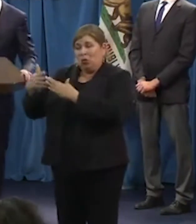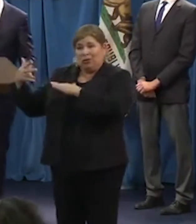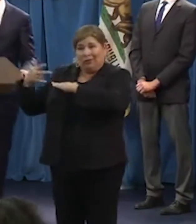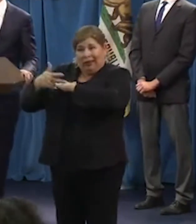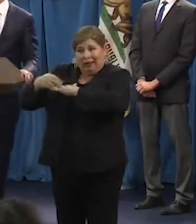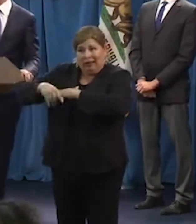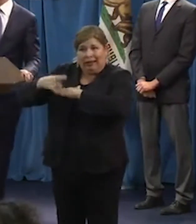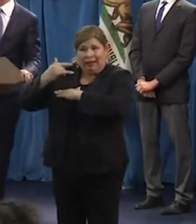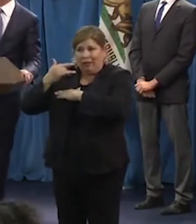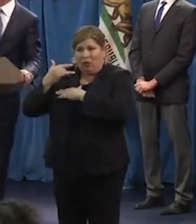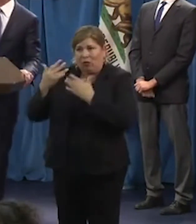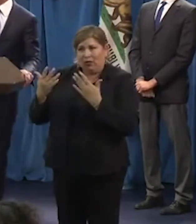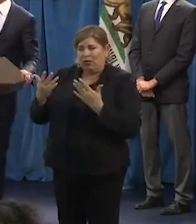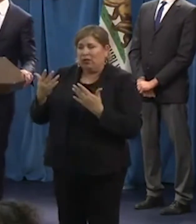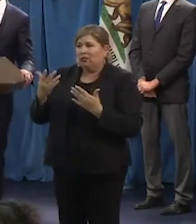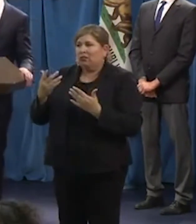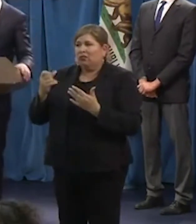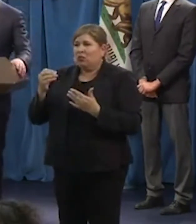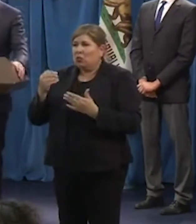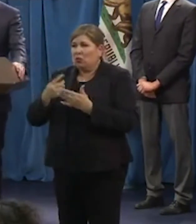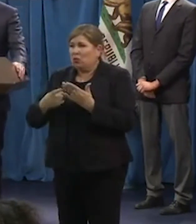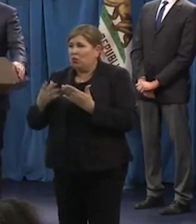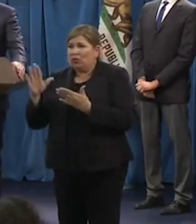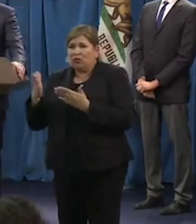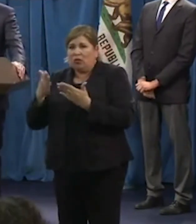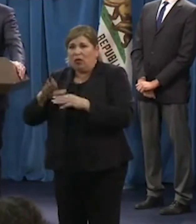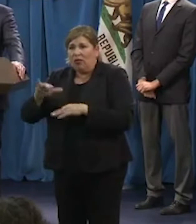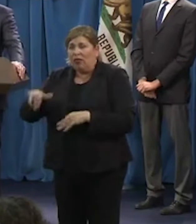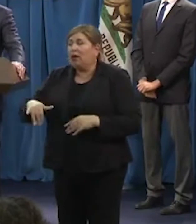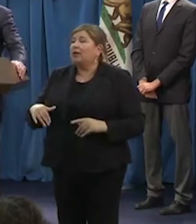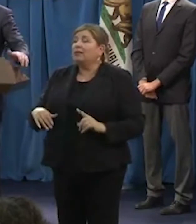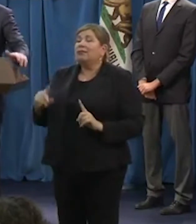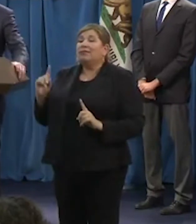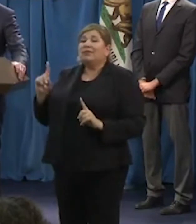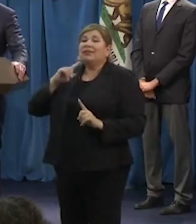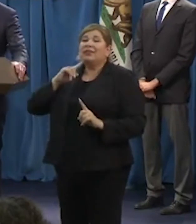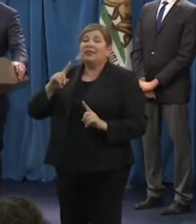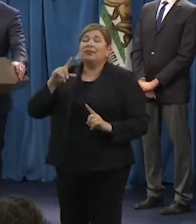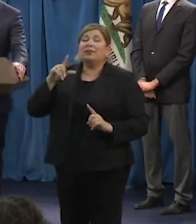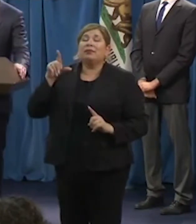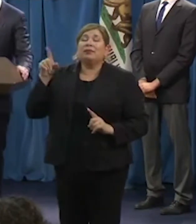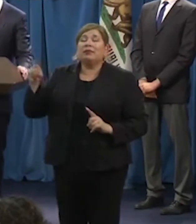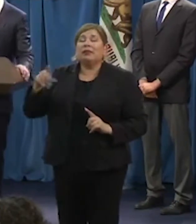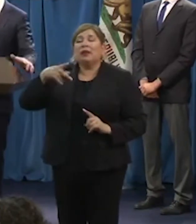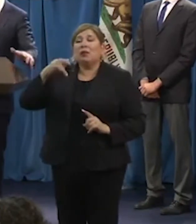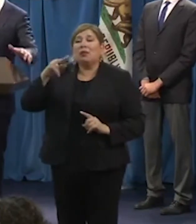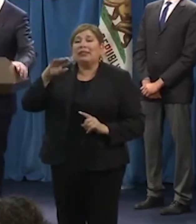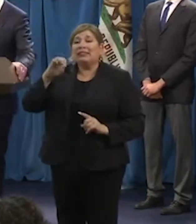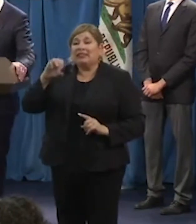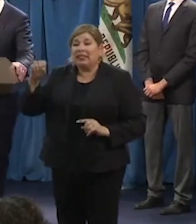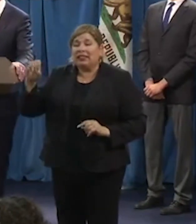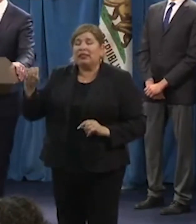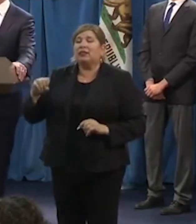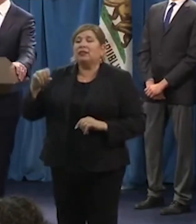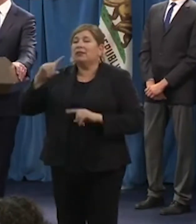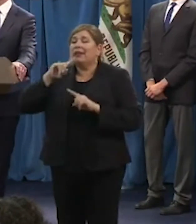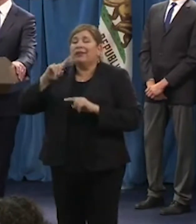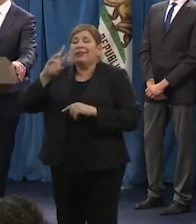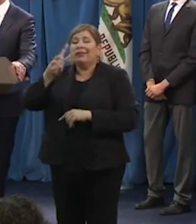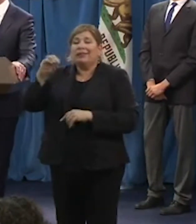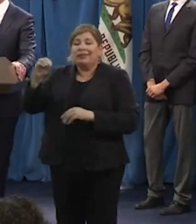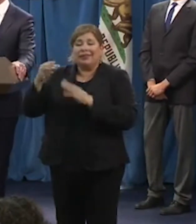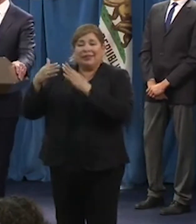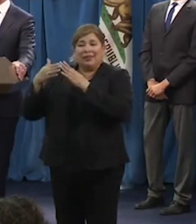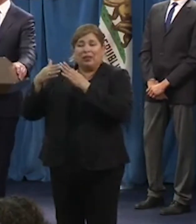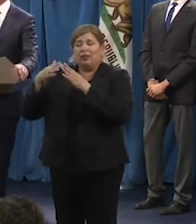Princess announced they're suspending all cruise ships for the next 60 days. To their credit, Viking immediately responded in kind.